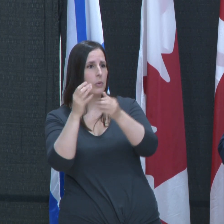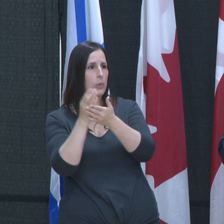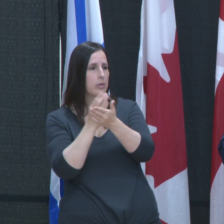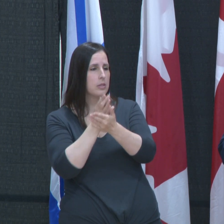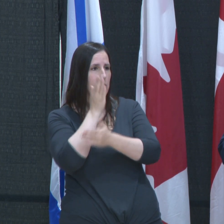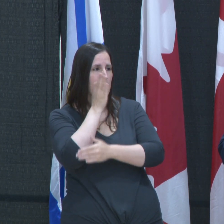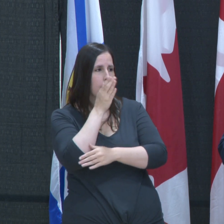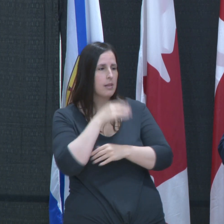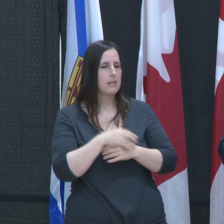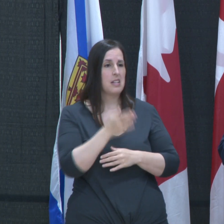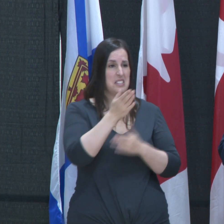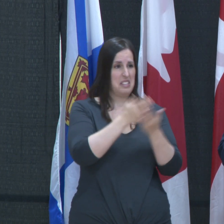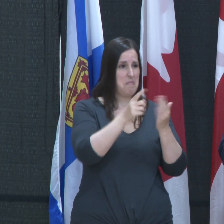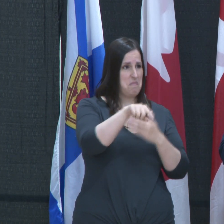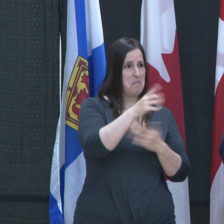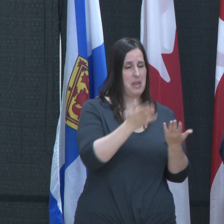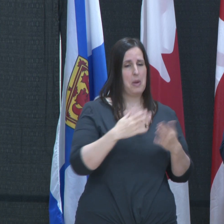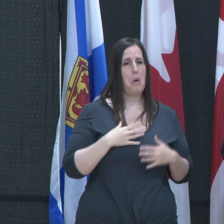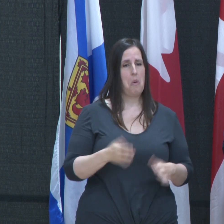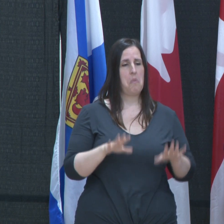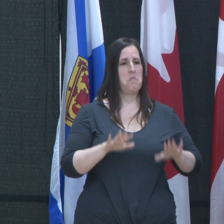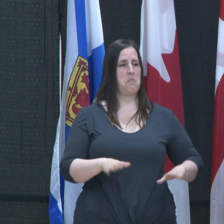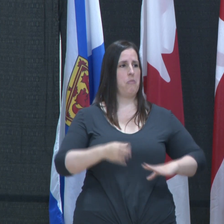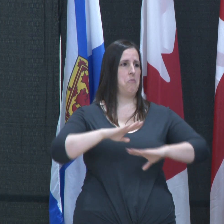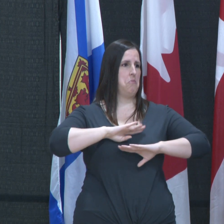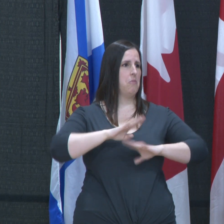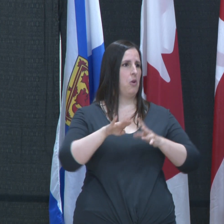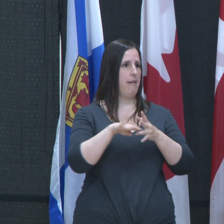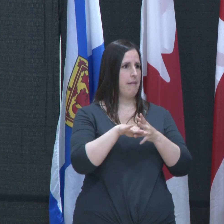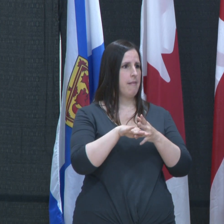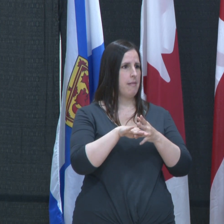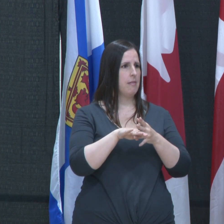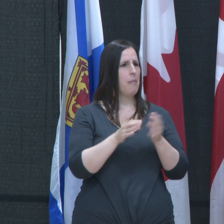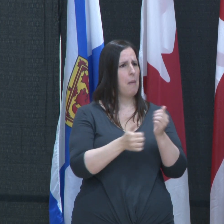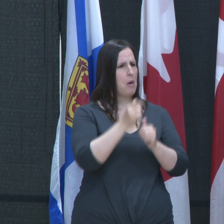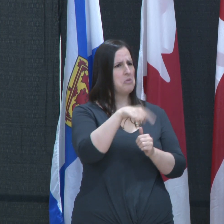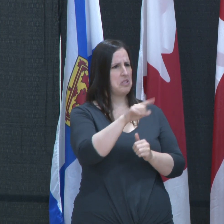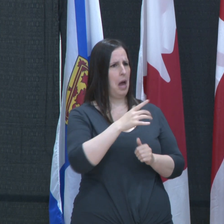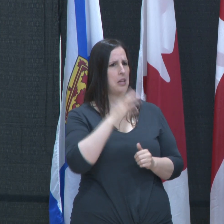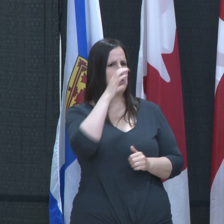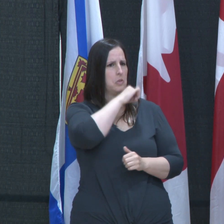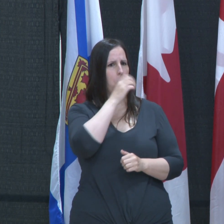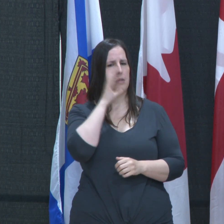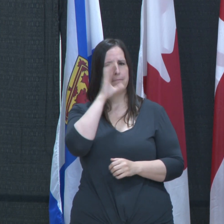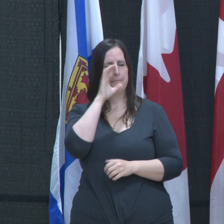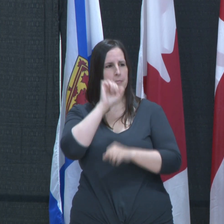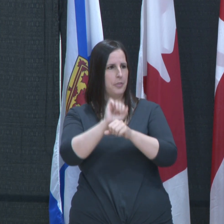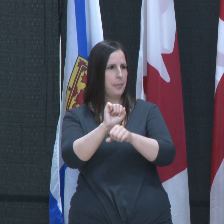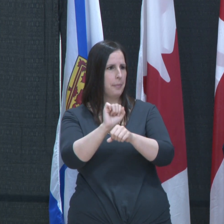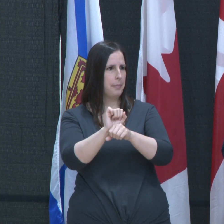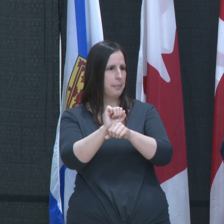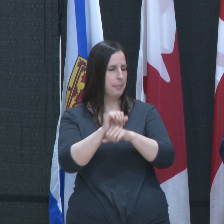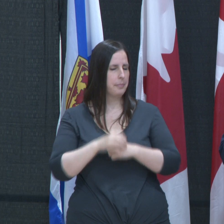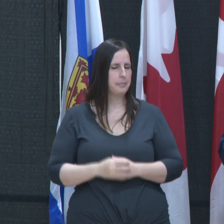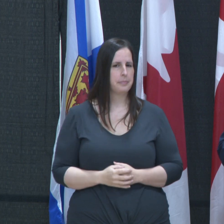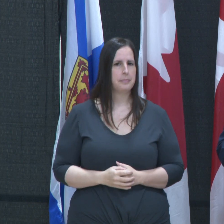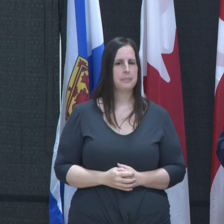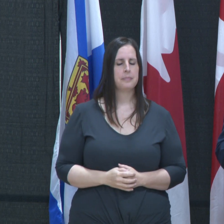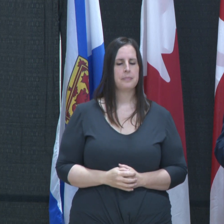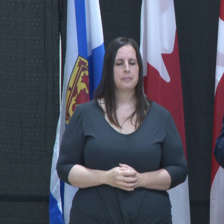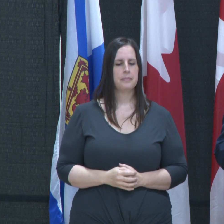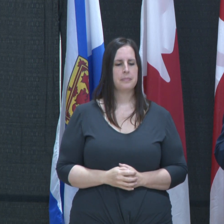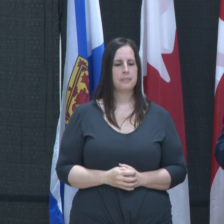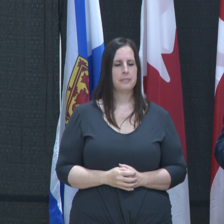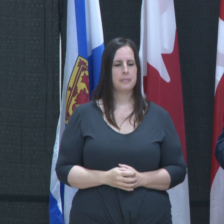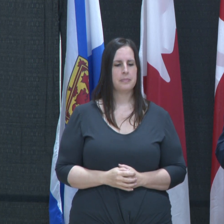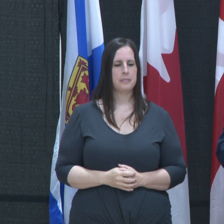a well-deserved break. But most of you will be heading into the workforce. And it actually wasn't that long